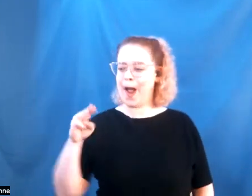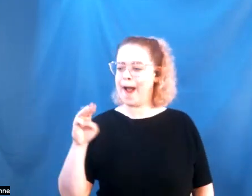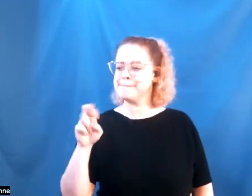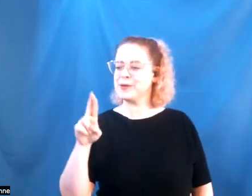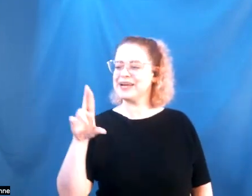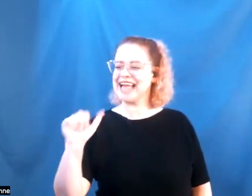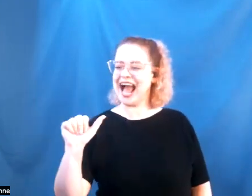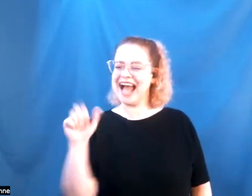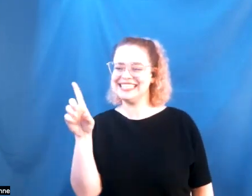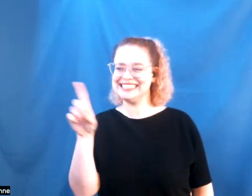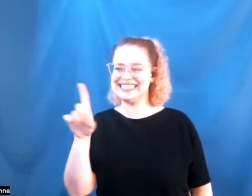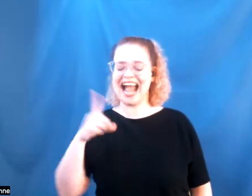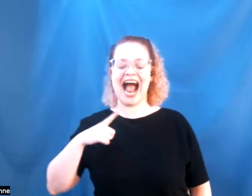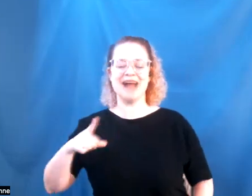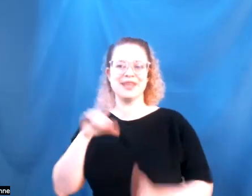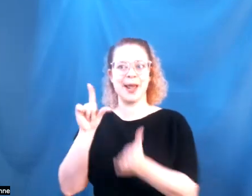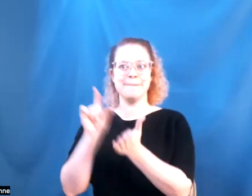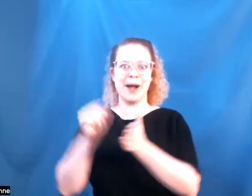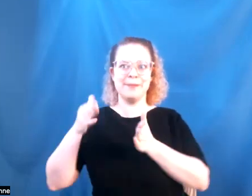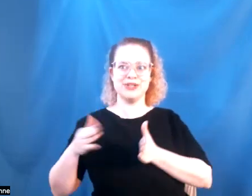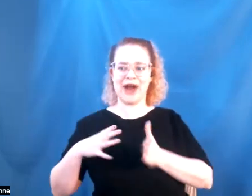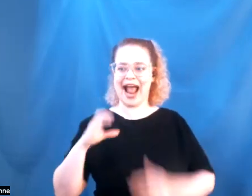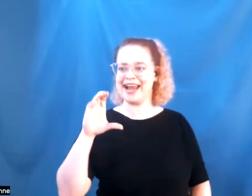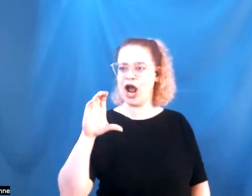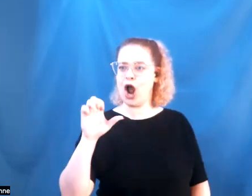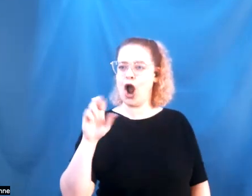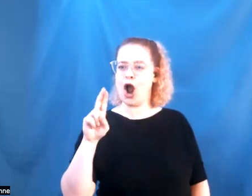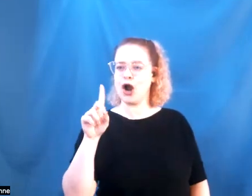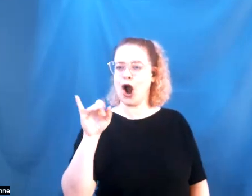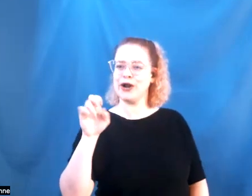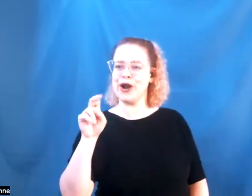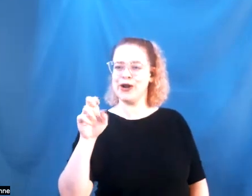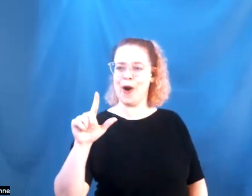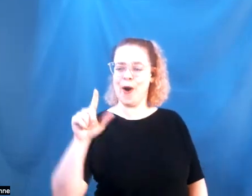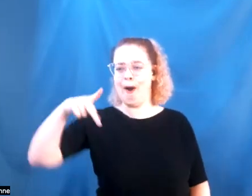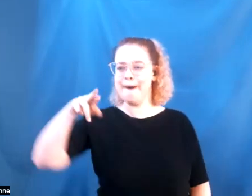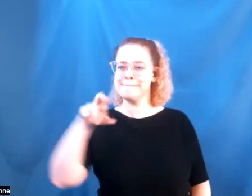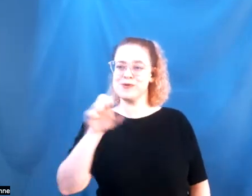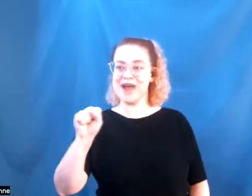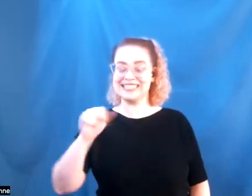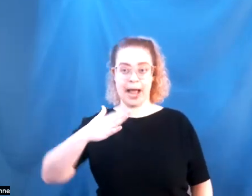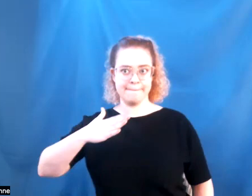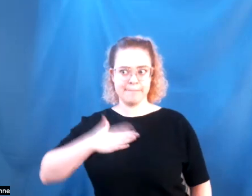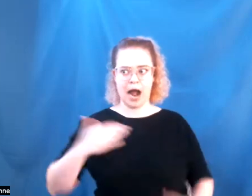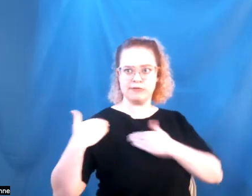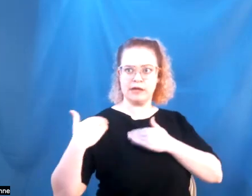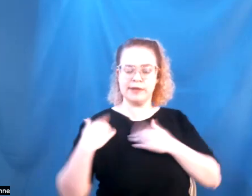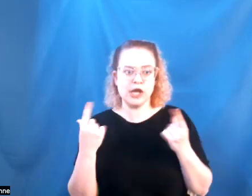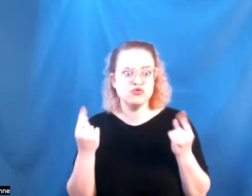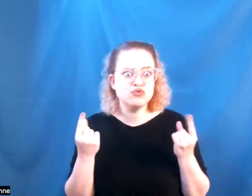at Cardinal Rule Press, and my job is to help bring creative people together to create beautiful